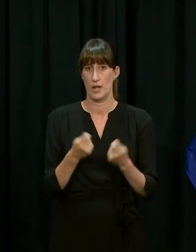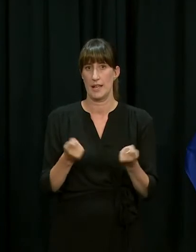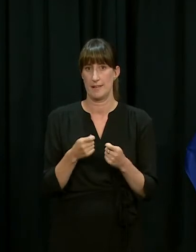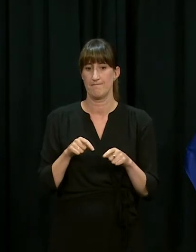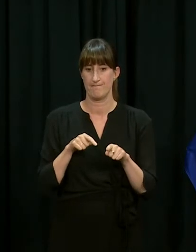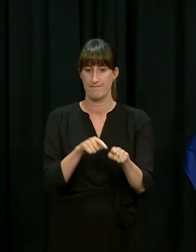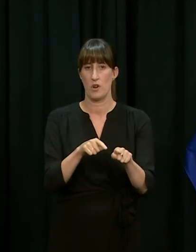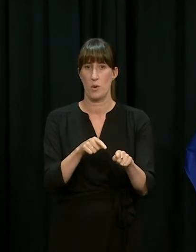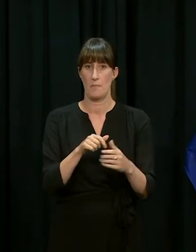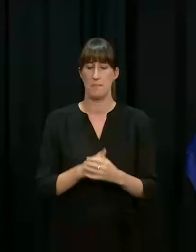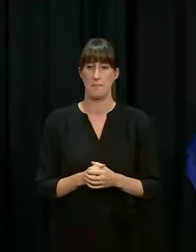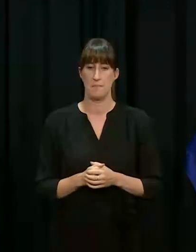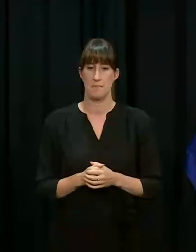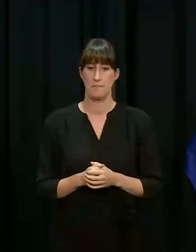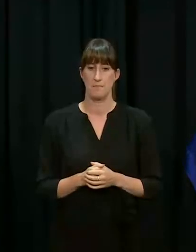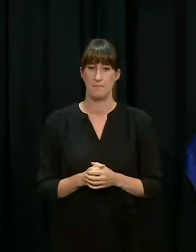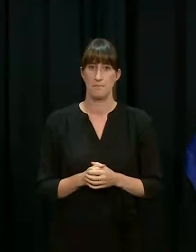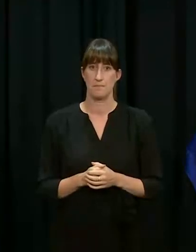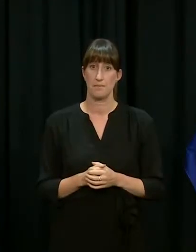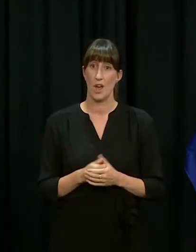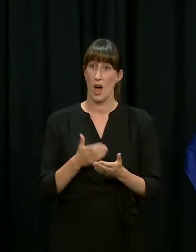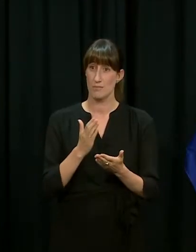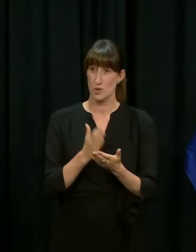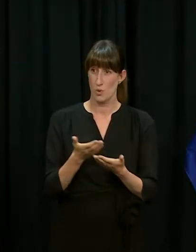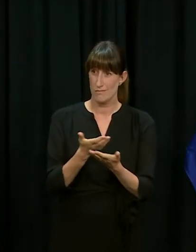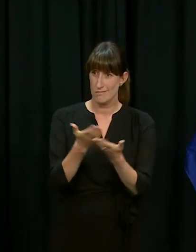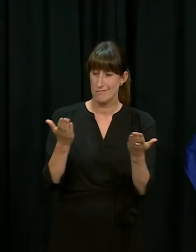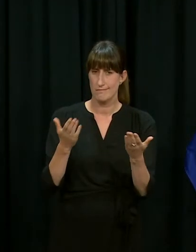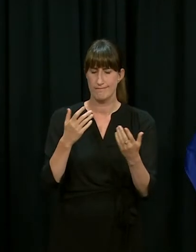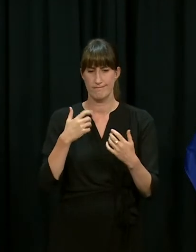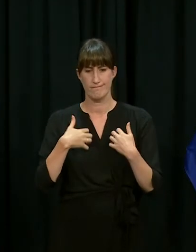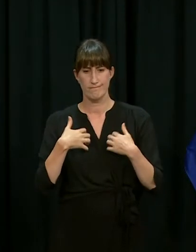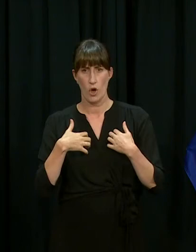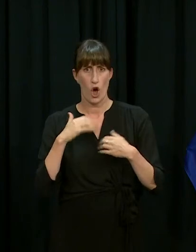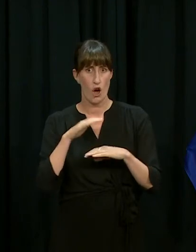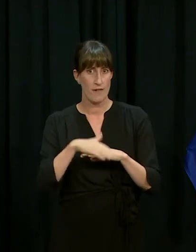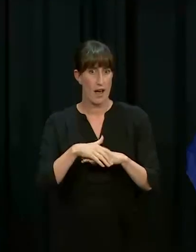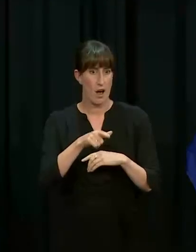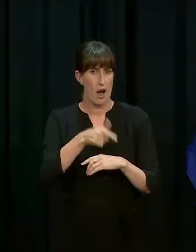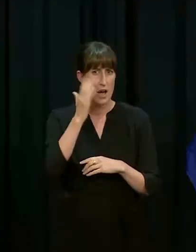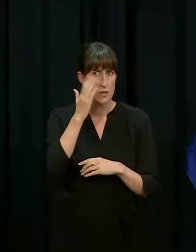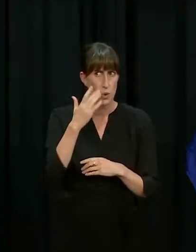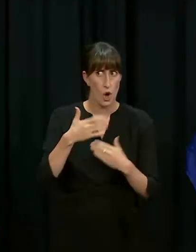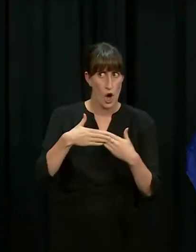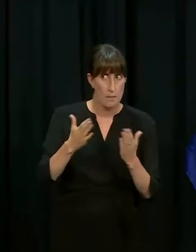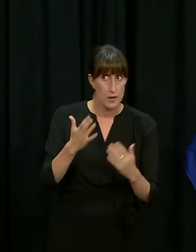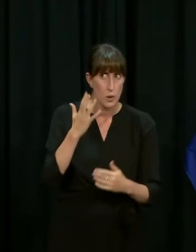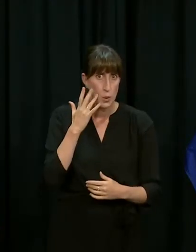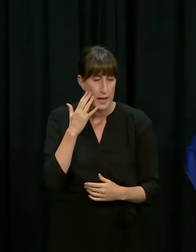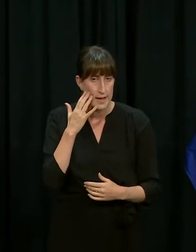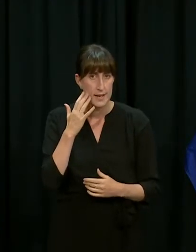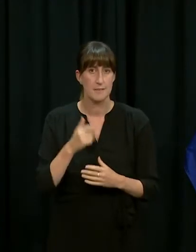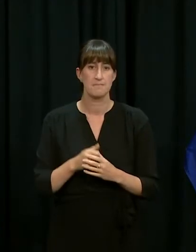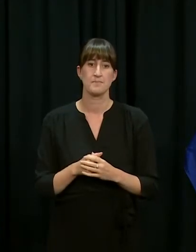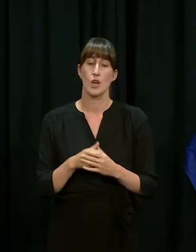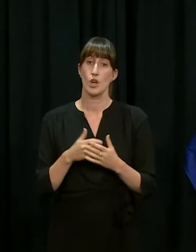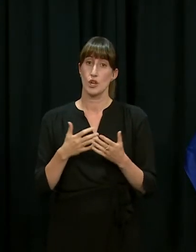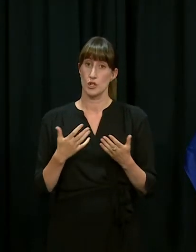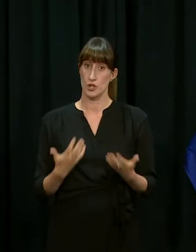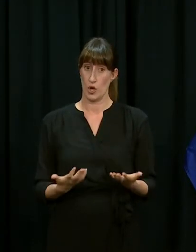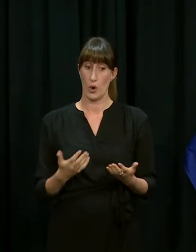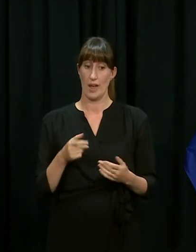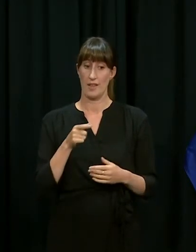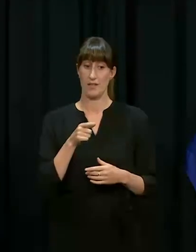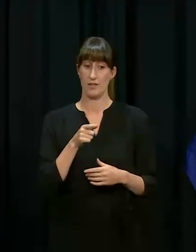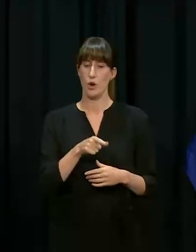I'm sure there will be interest in what's happening around the high school, around its reopening. So our original case's last possible date of exposure at the school